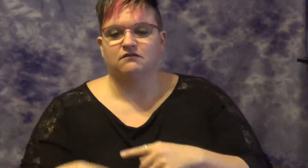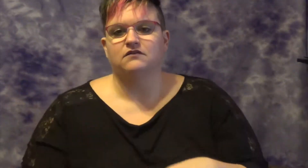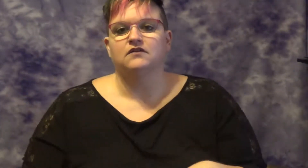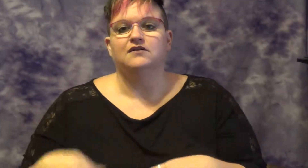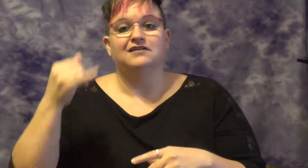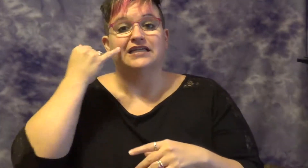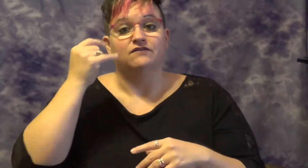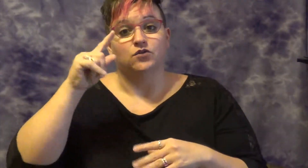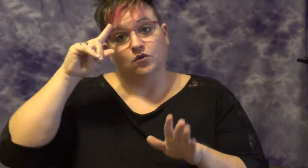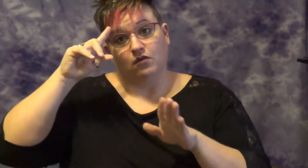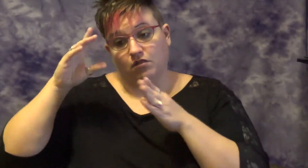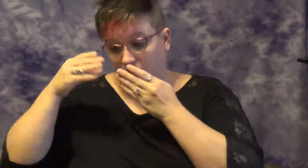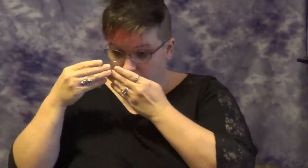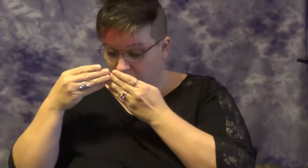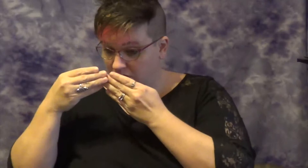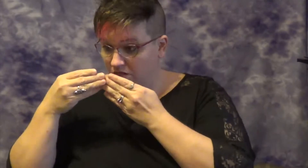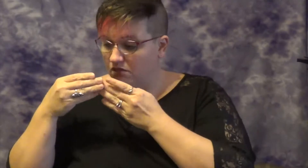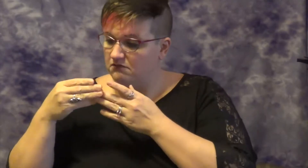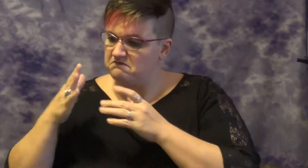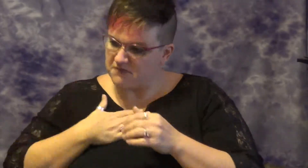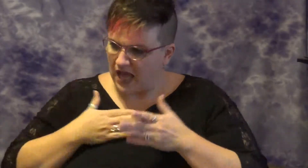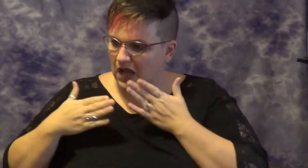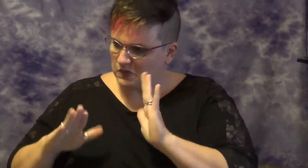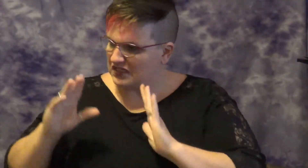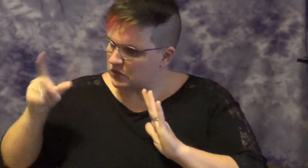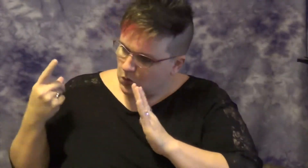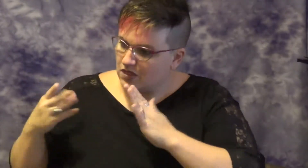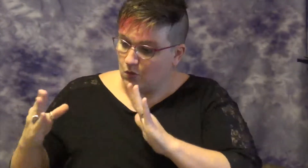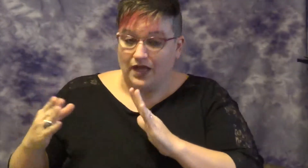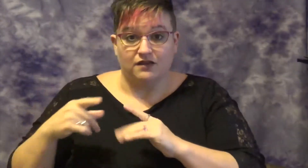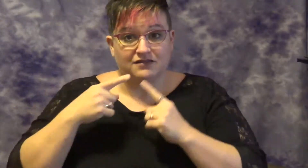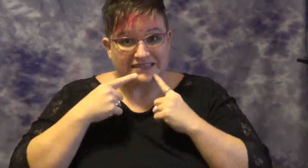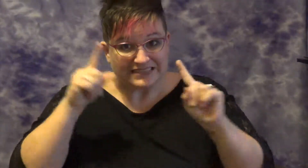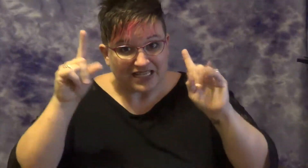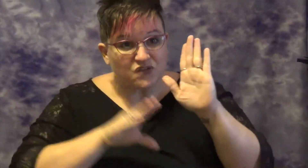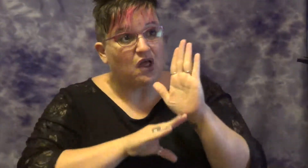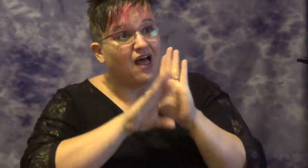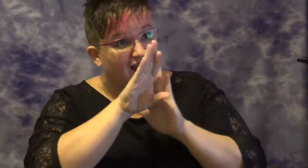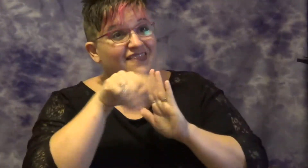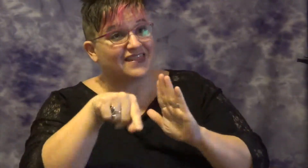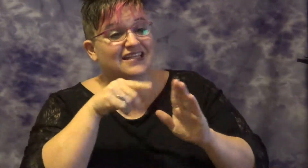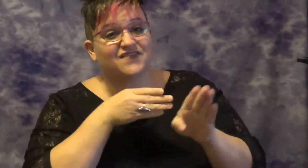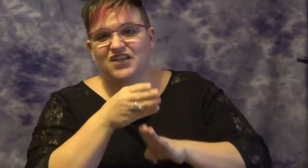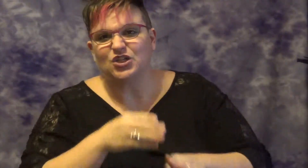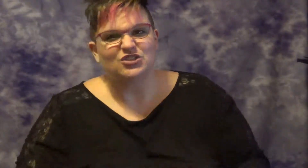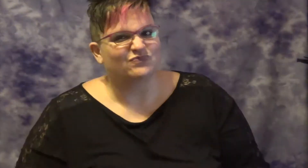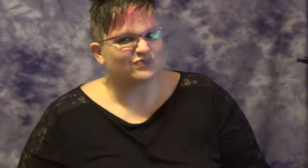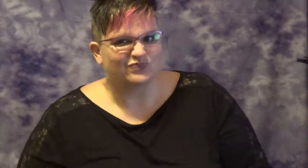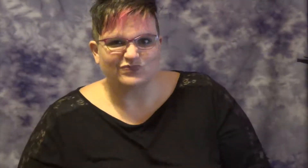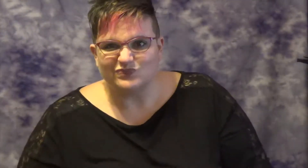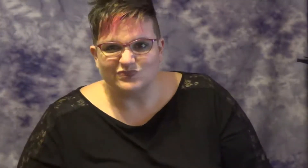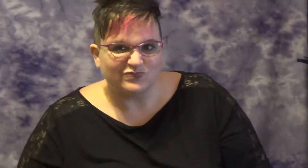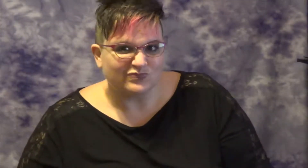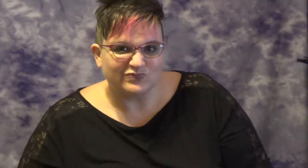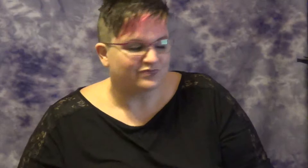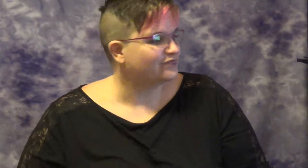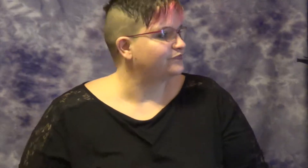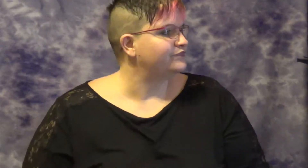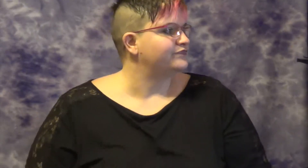sensitive of other people's perspectives as well as other people's cultures. If you think that your way is the only way, then this field is probably